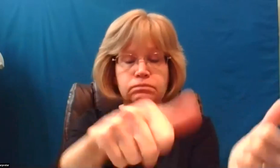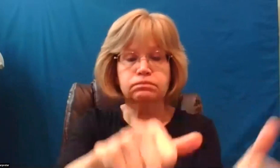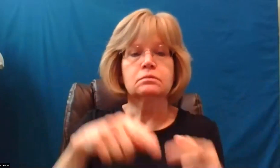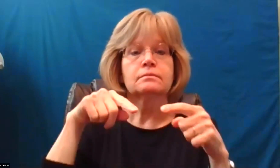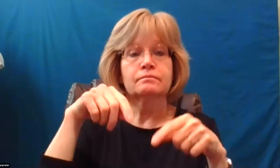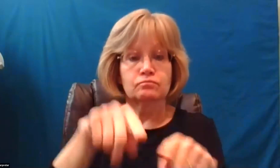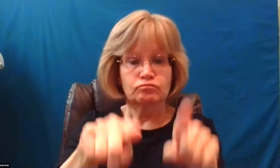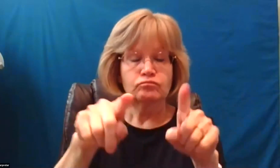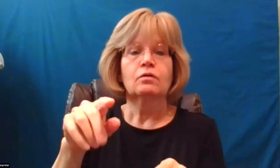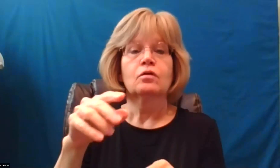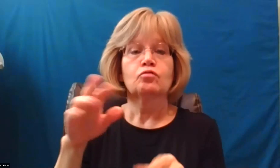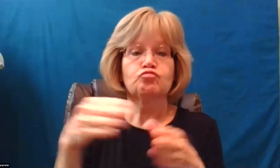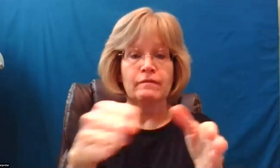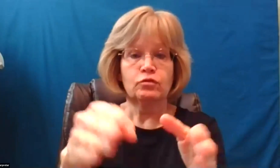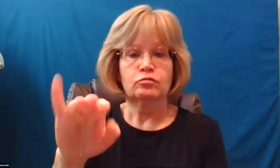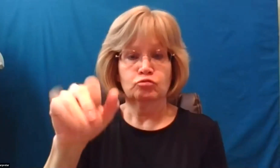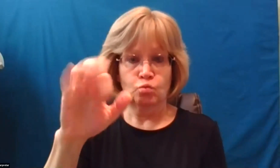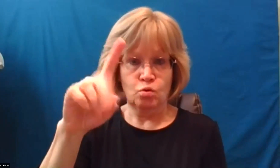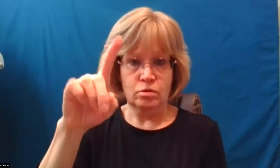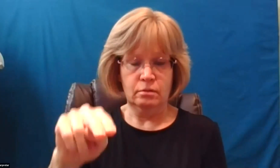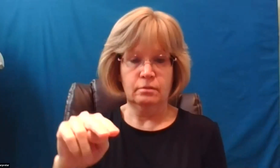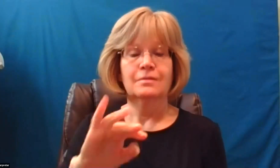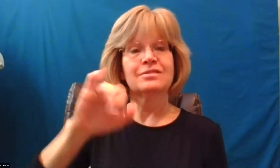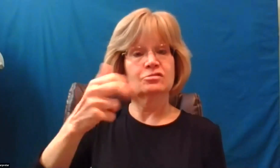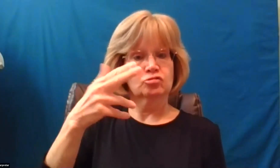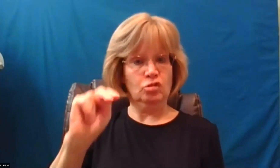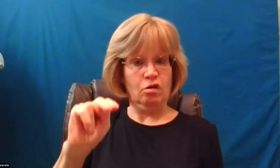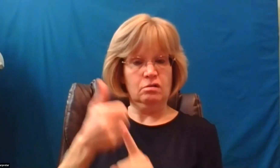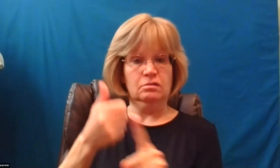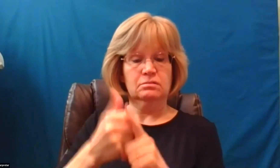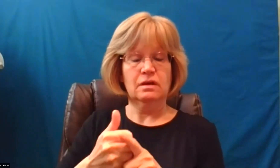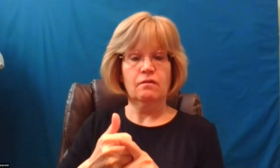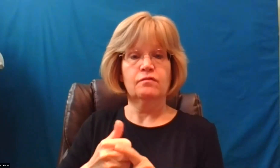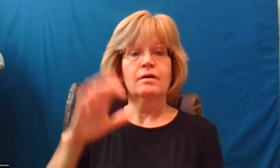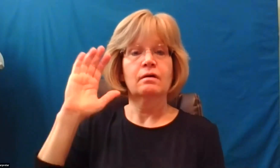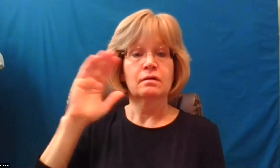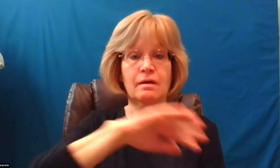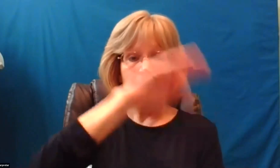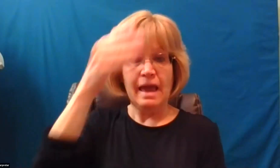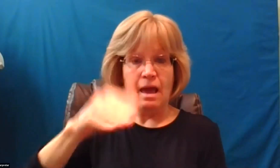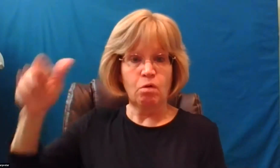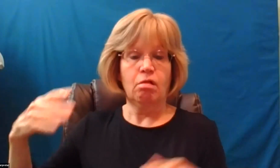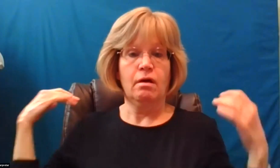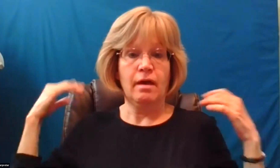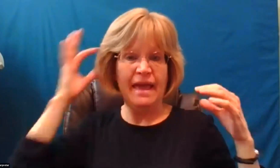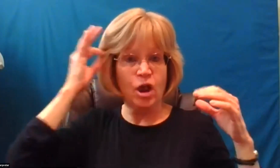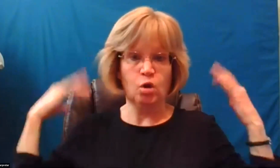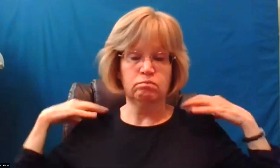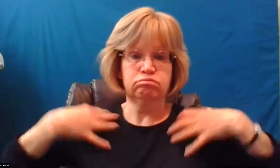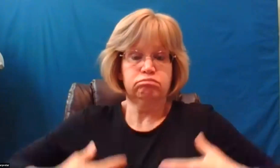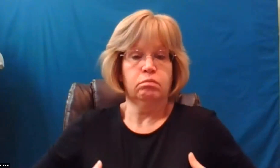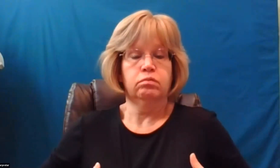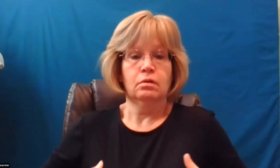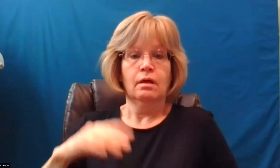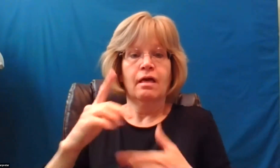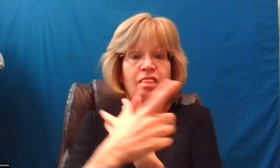their sins. Now John was clothed with camel's hair, with a leather belt around his waist, and